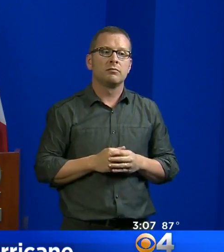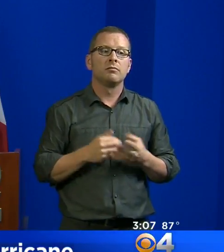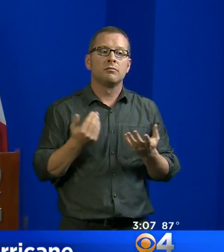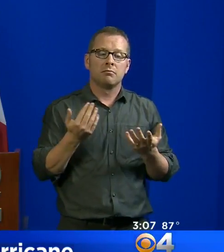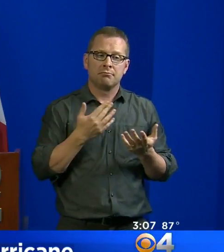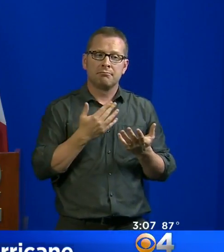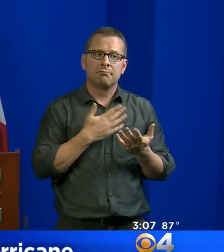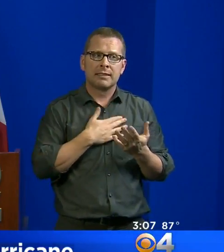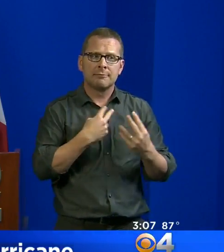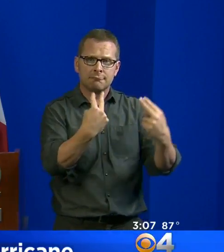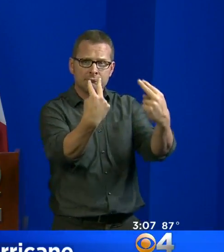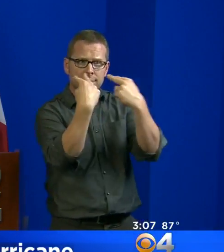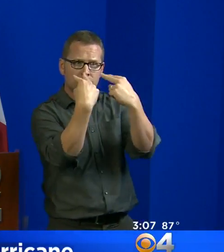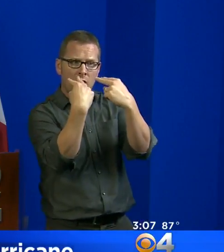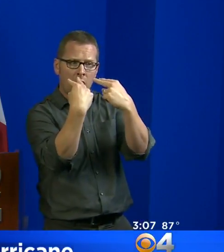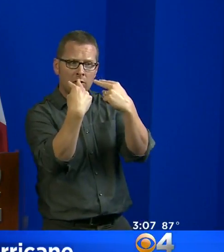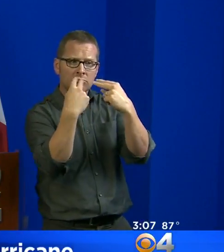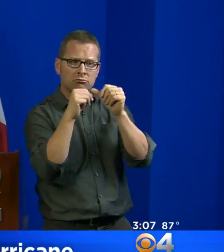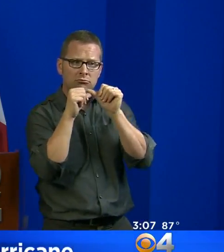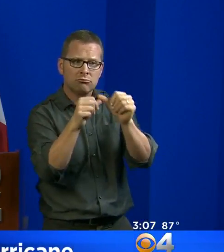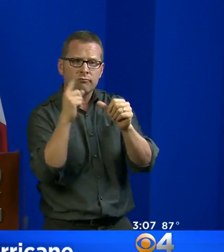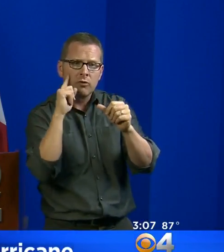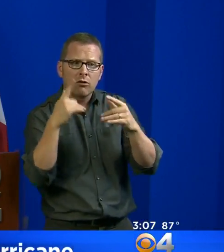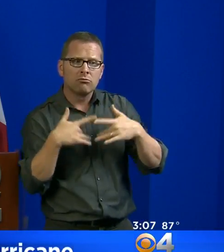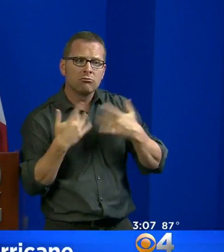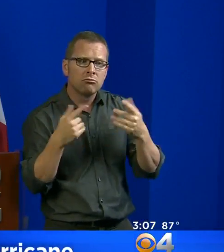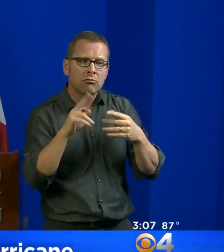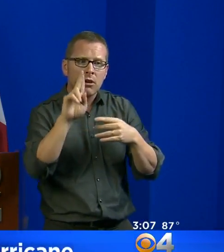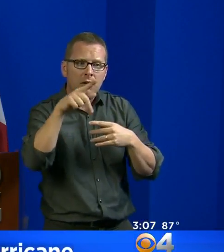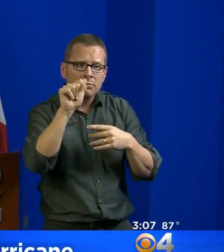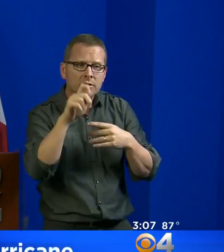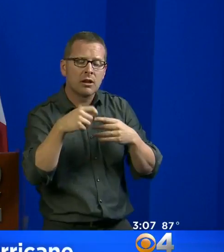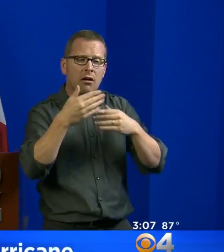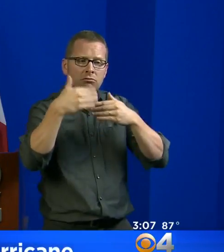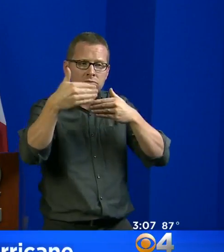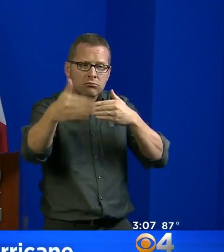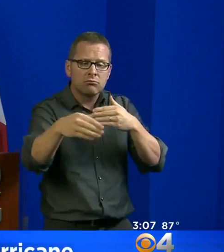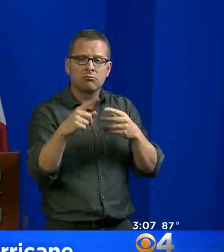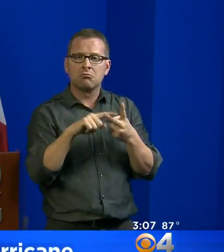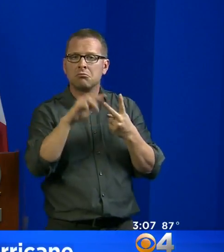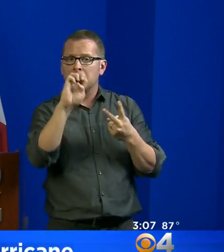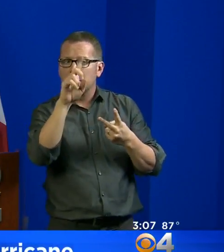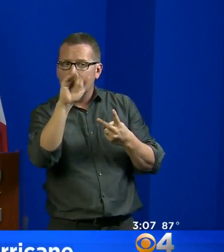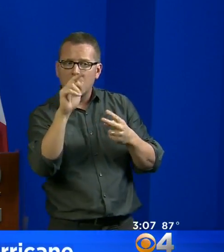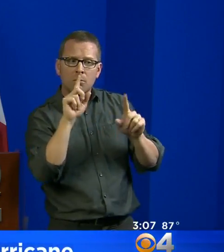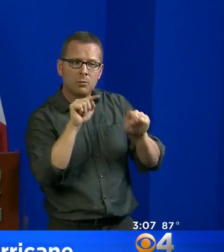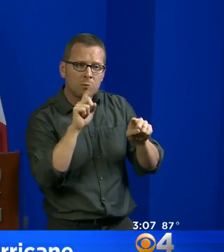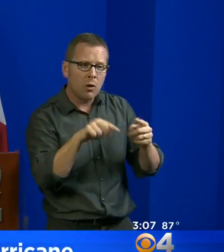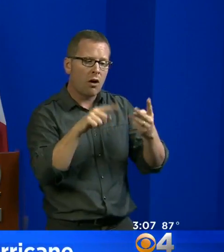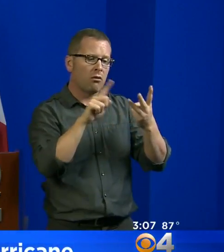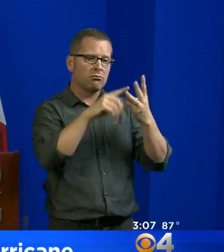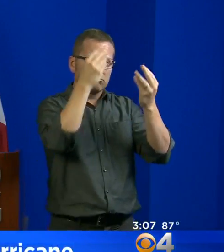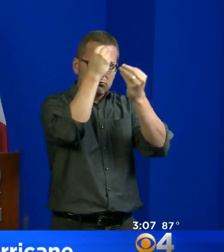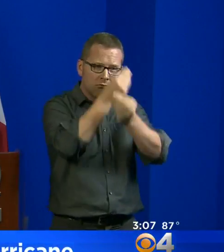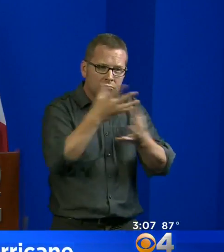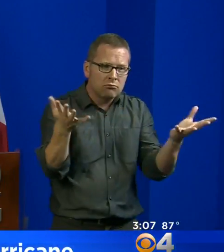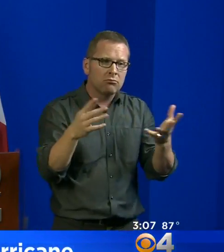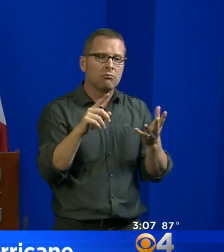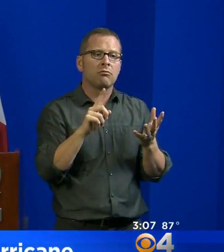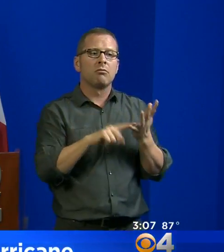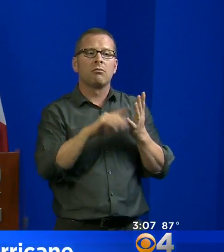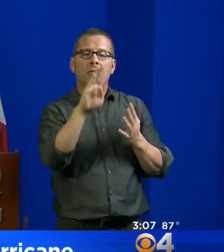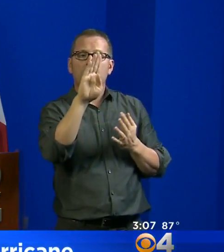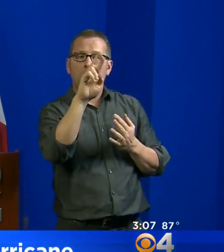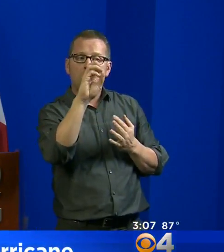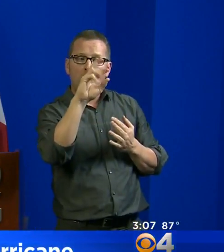and Twitter. Visit broward.org to follow us or Twitter at Ready Broward, or sign up for